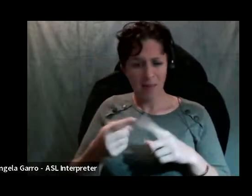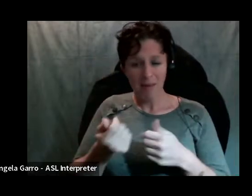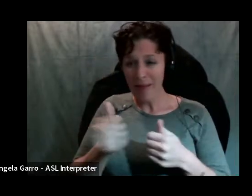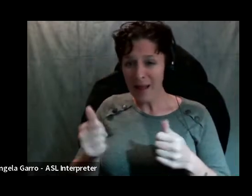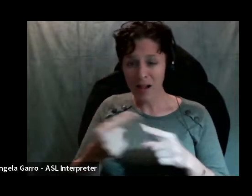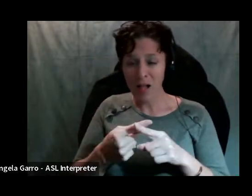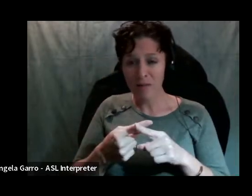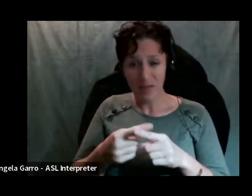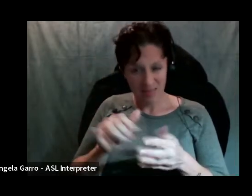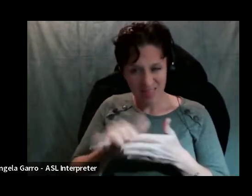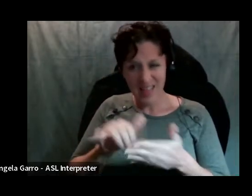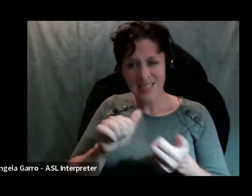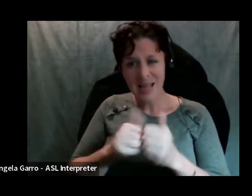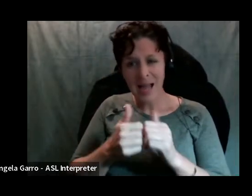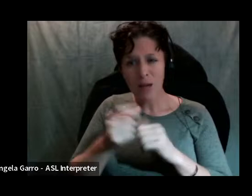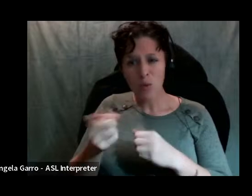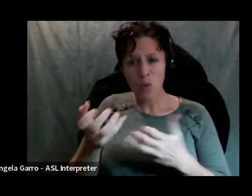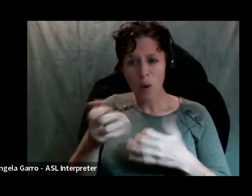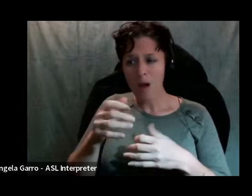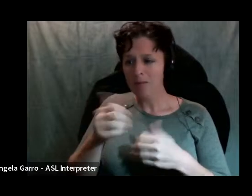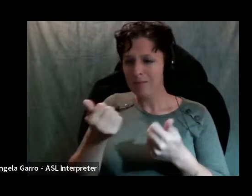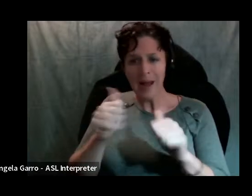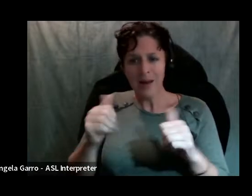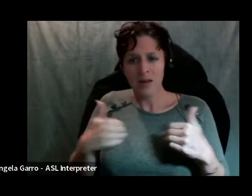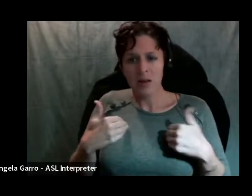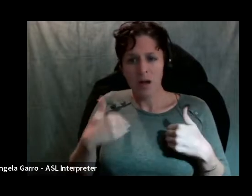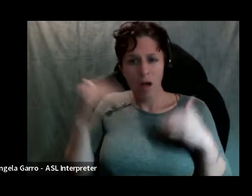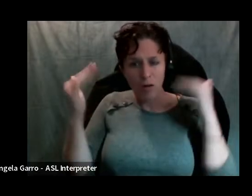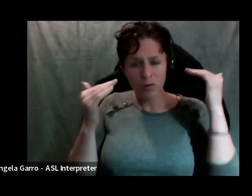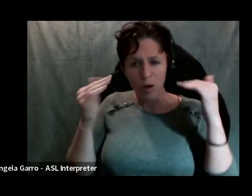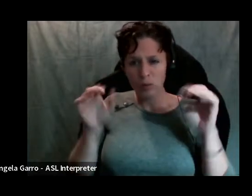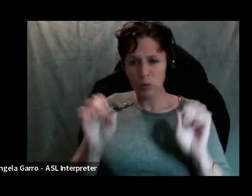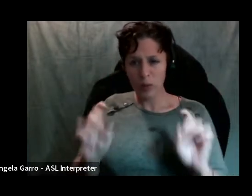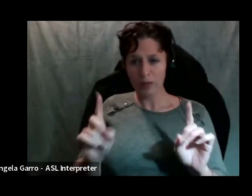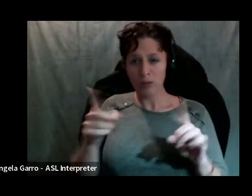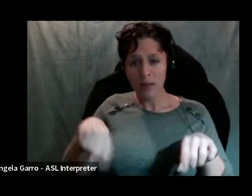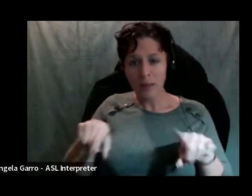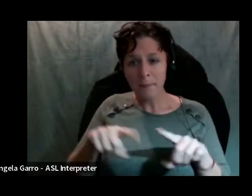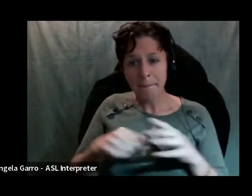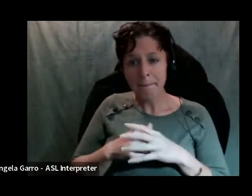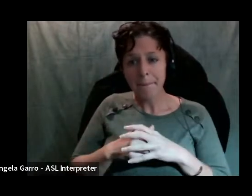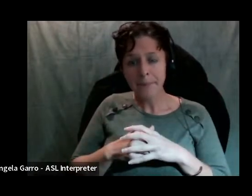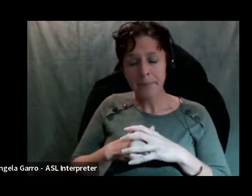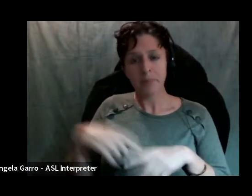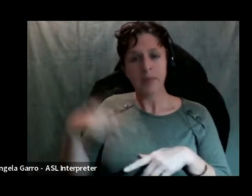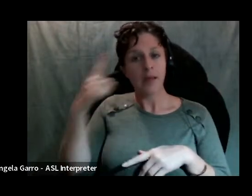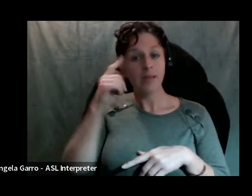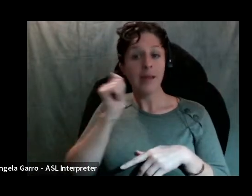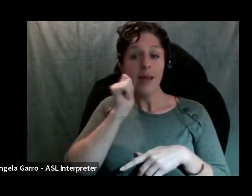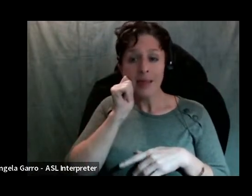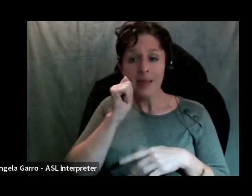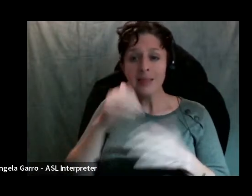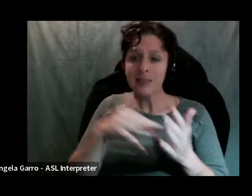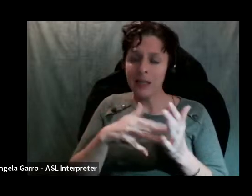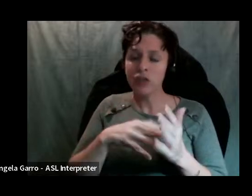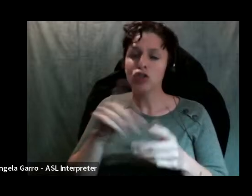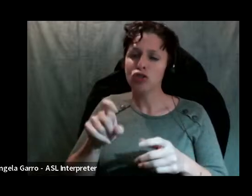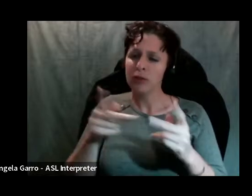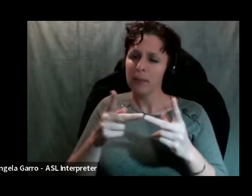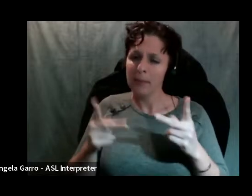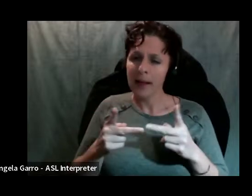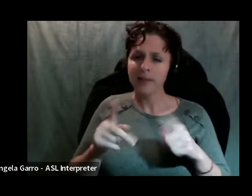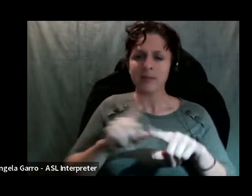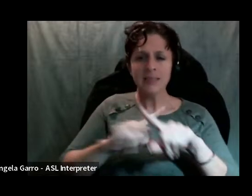young adults to be educated? Okay. I think that ethnic studies should be the place for people from